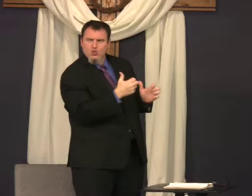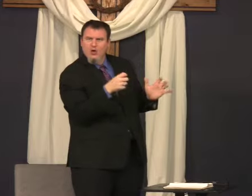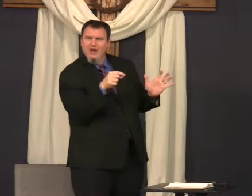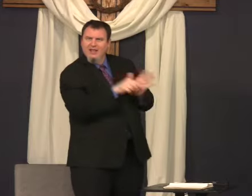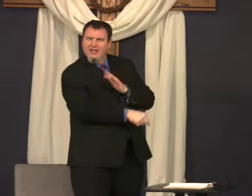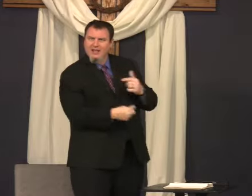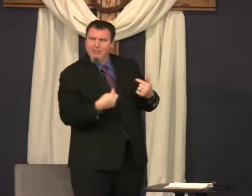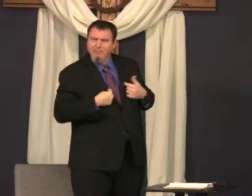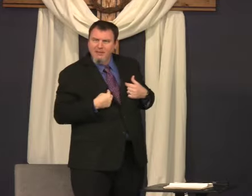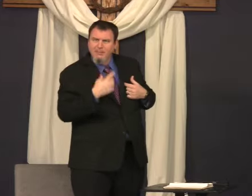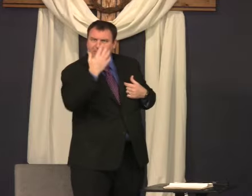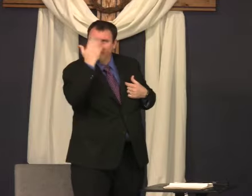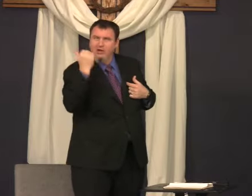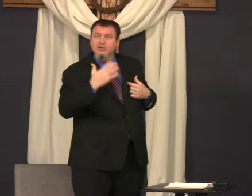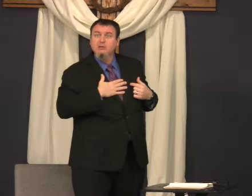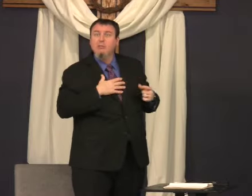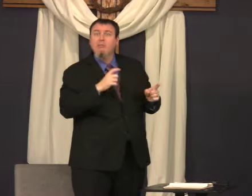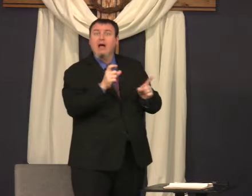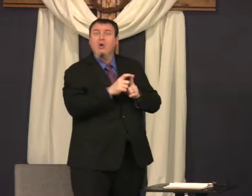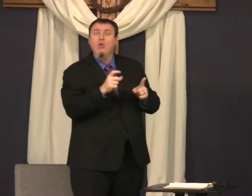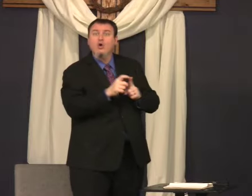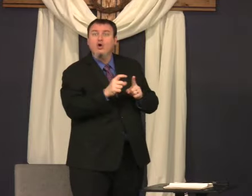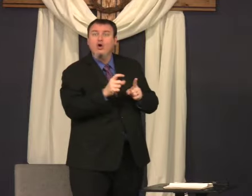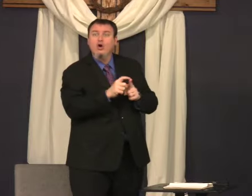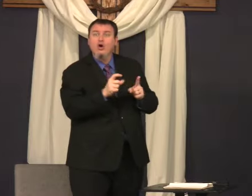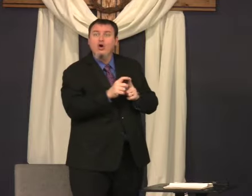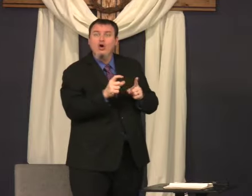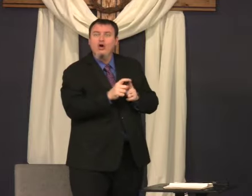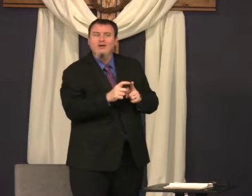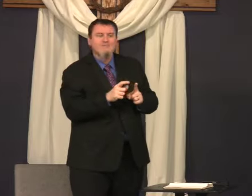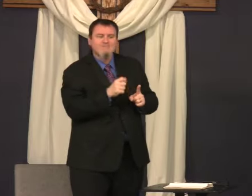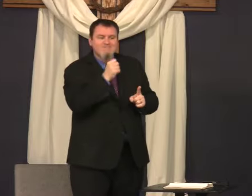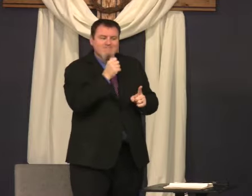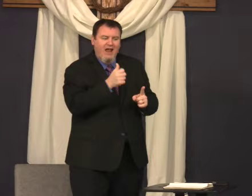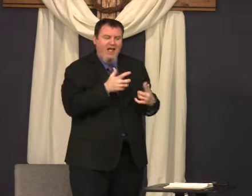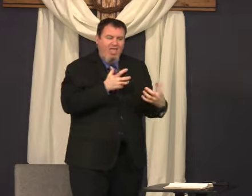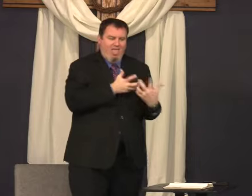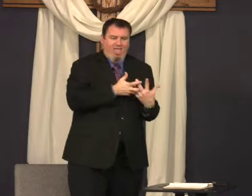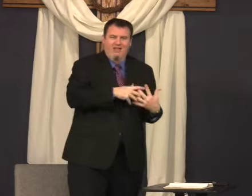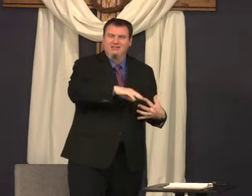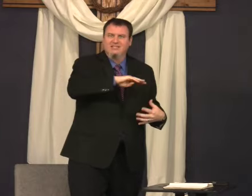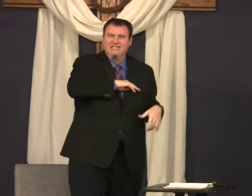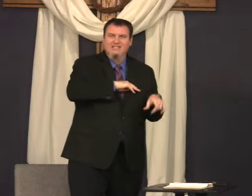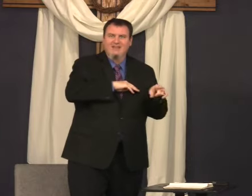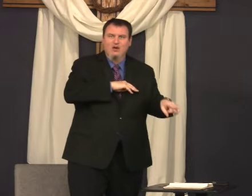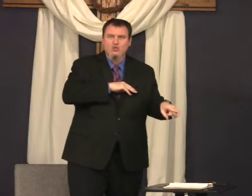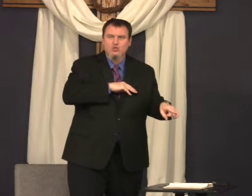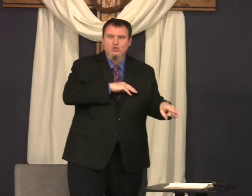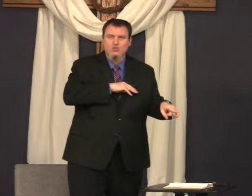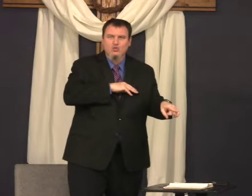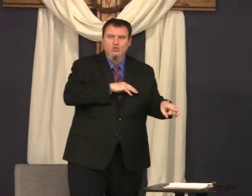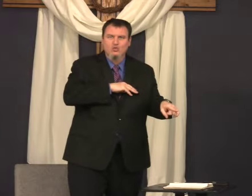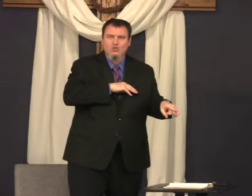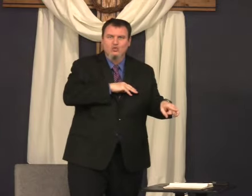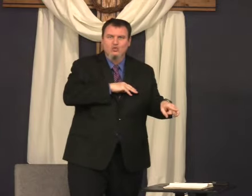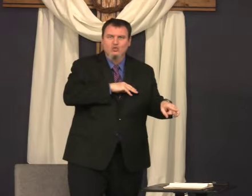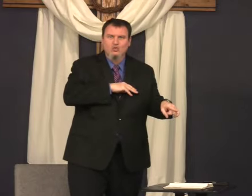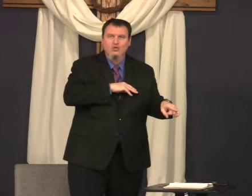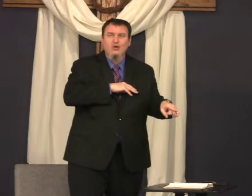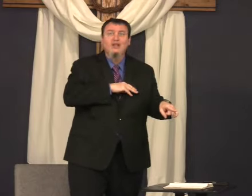but you seek to kill me because my word hath no place in you. You're not satisfied with